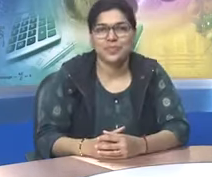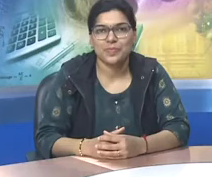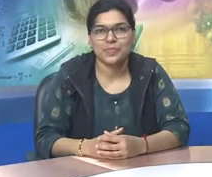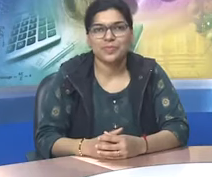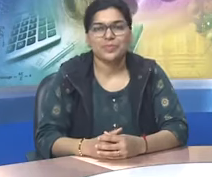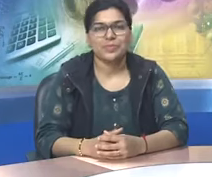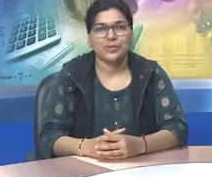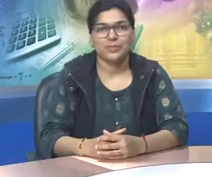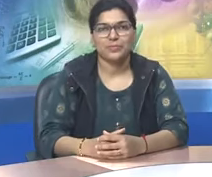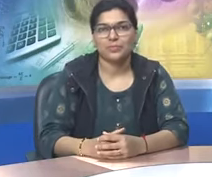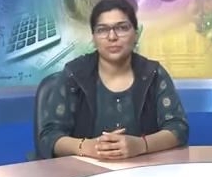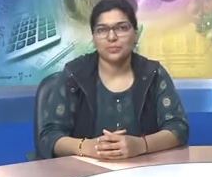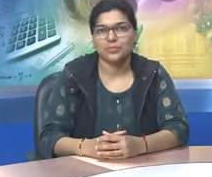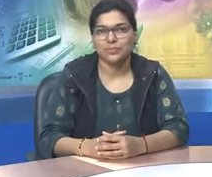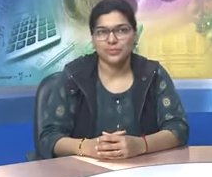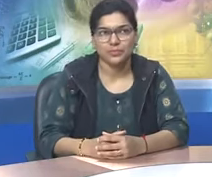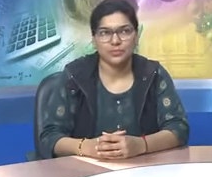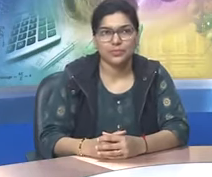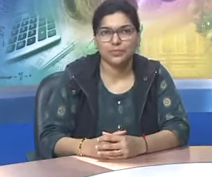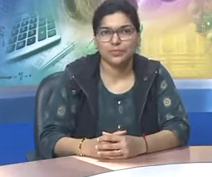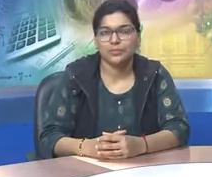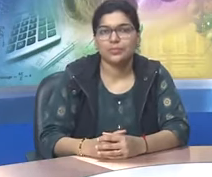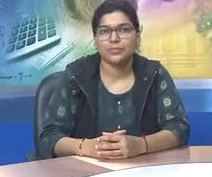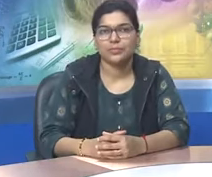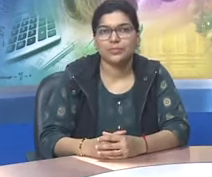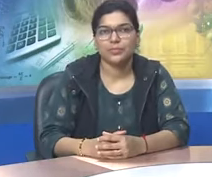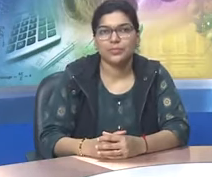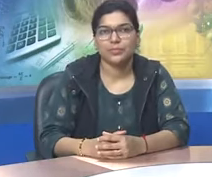she wants to remind her memories now.